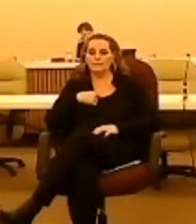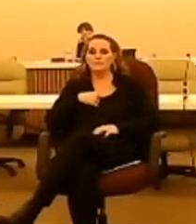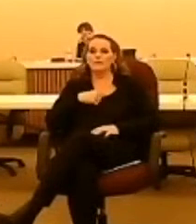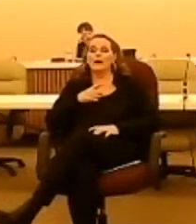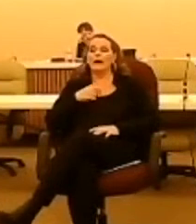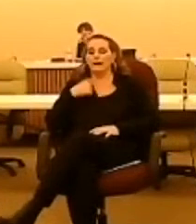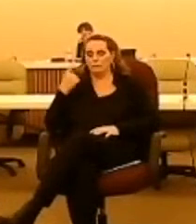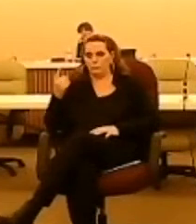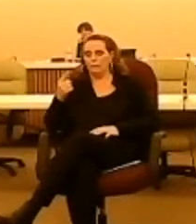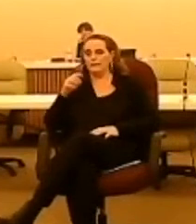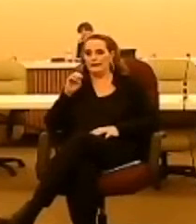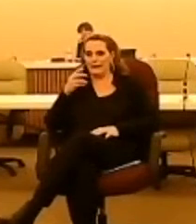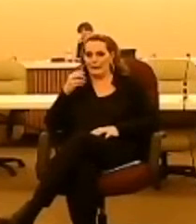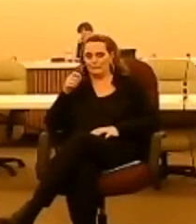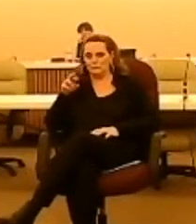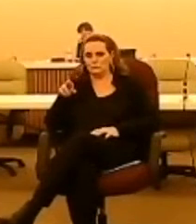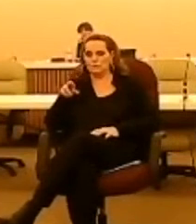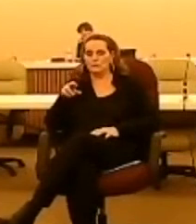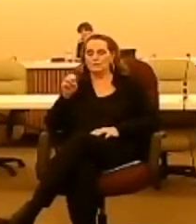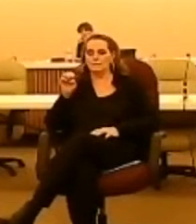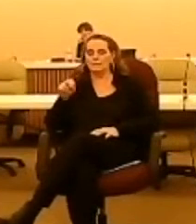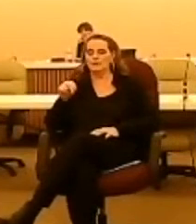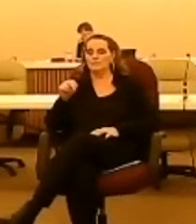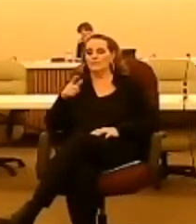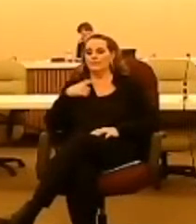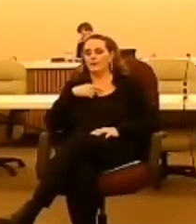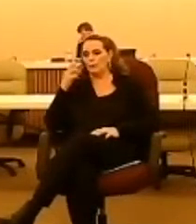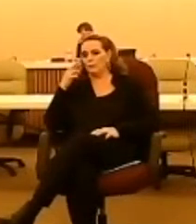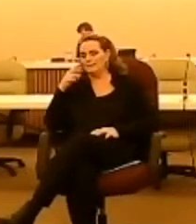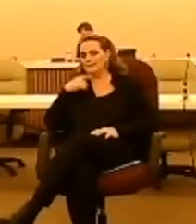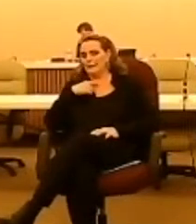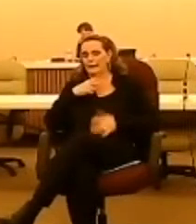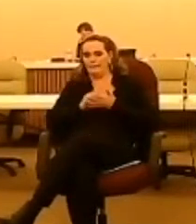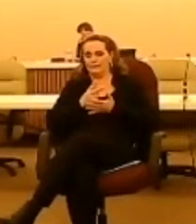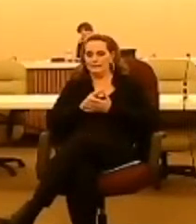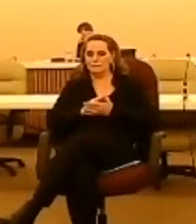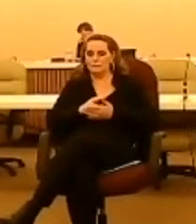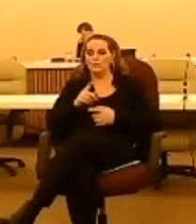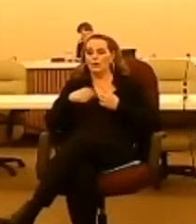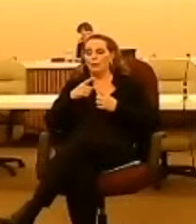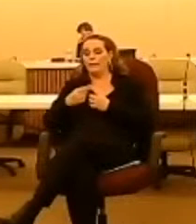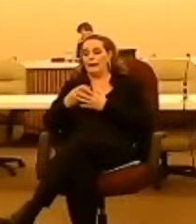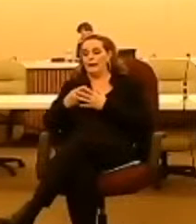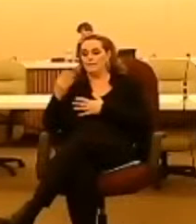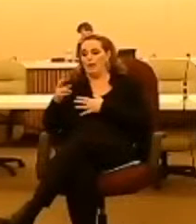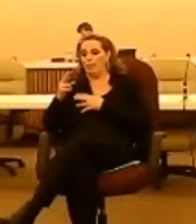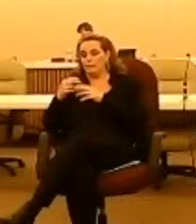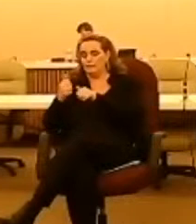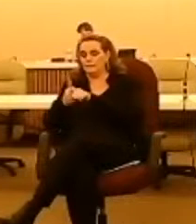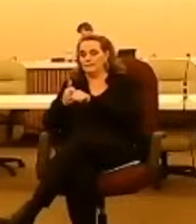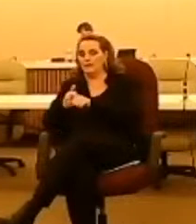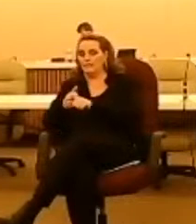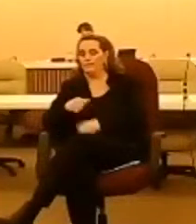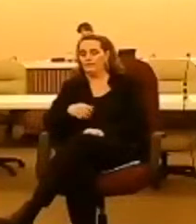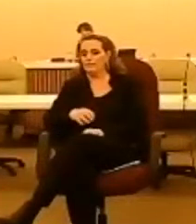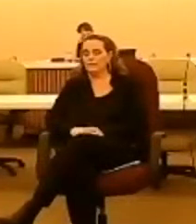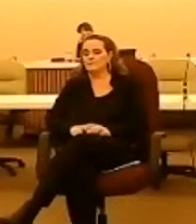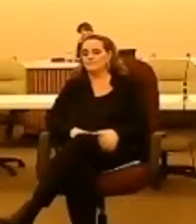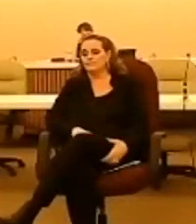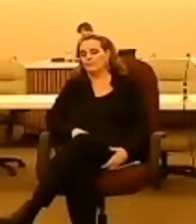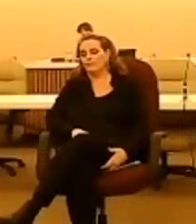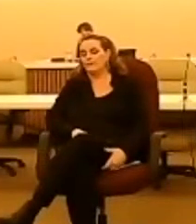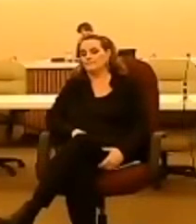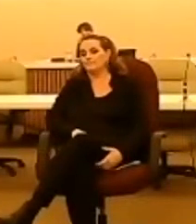Right. The reason I have the kitchen in Emerson, when I bought the building, it was, you know,